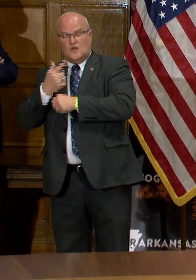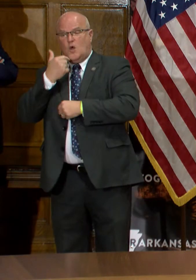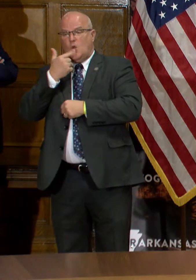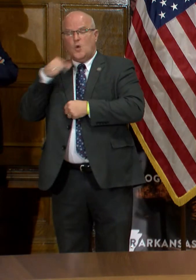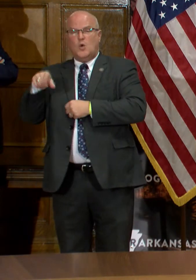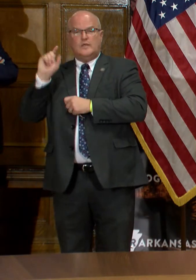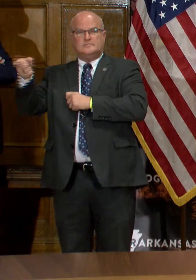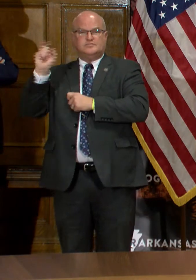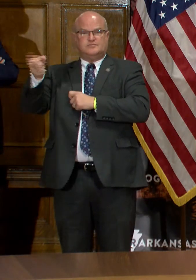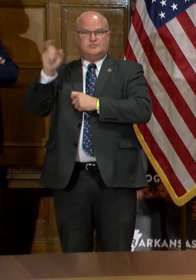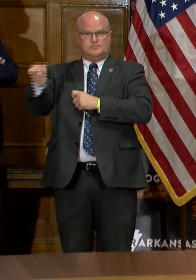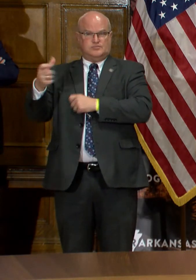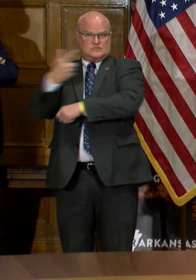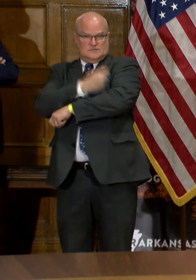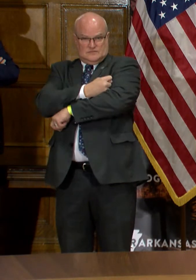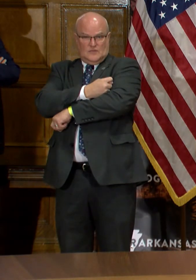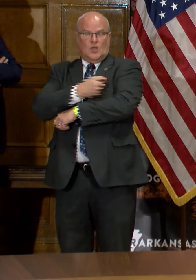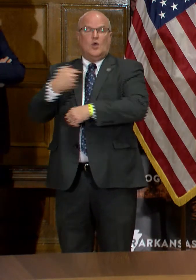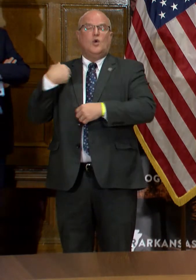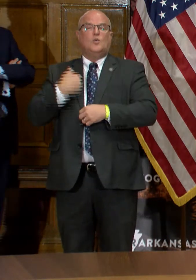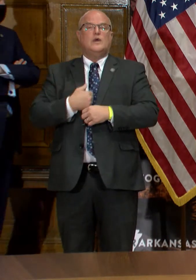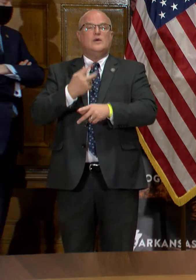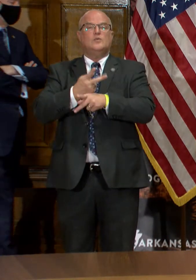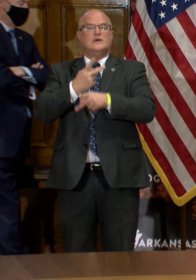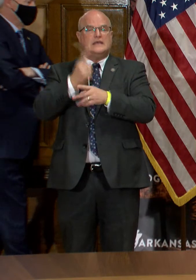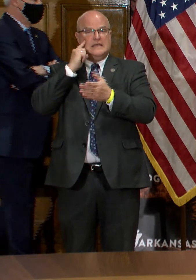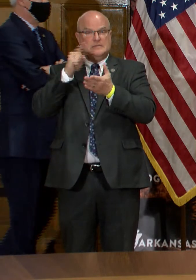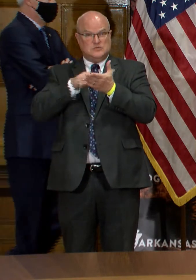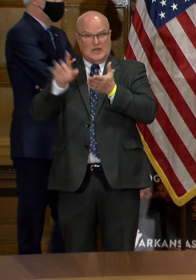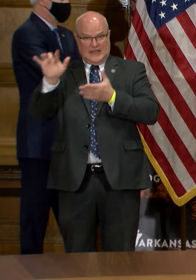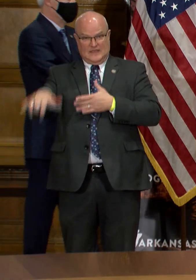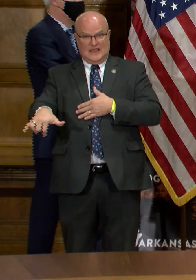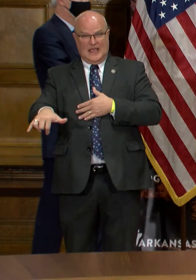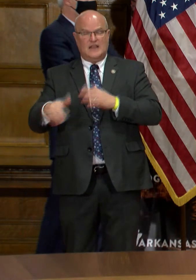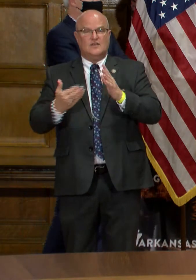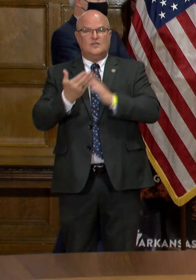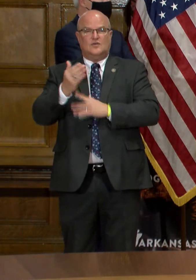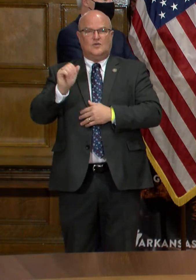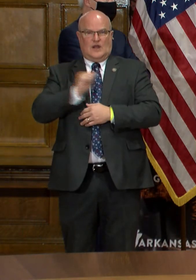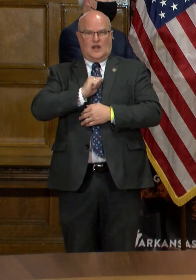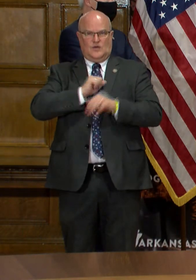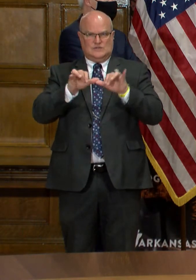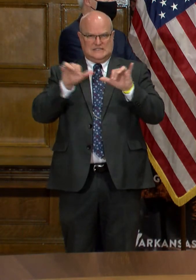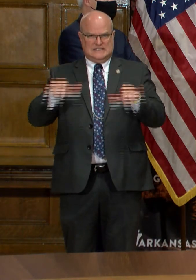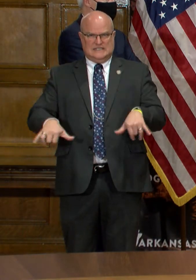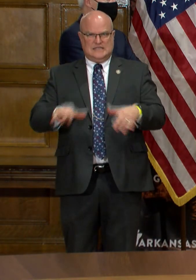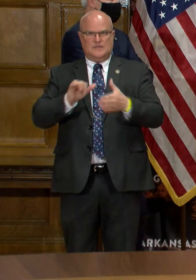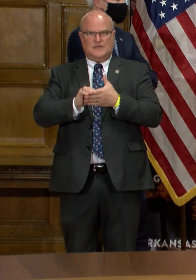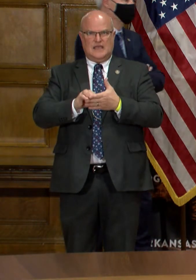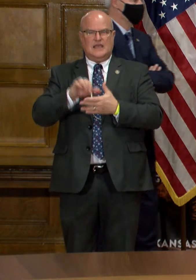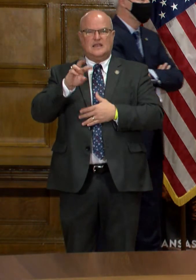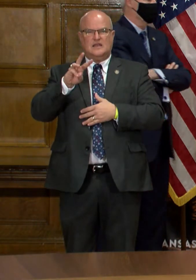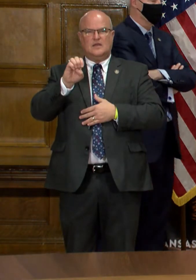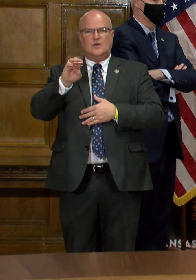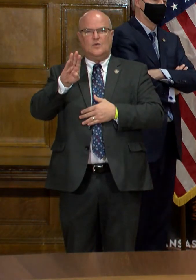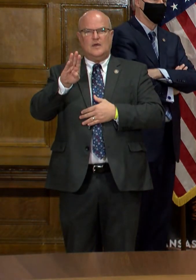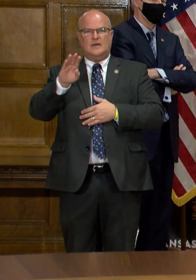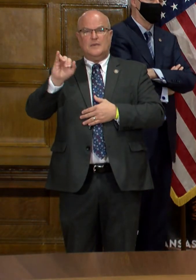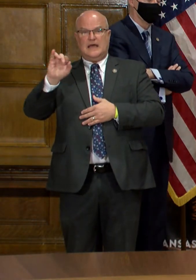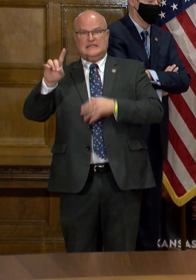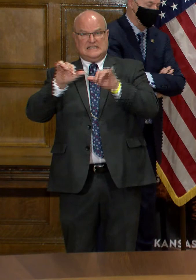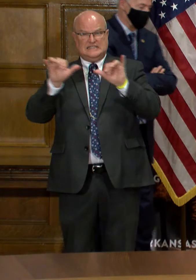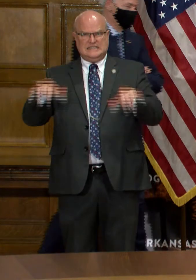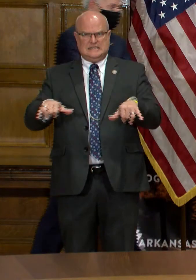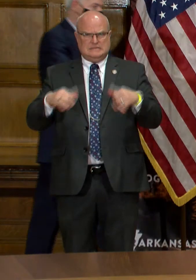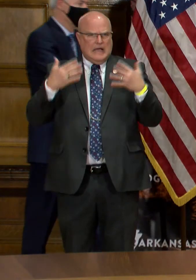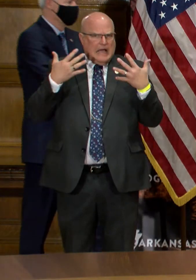are administering it to, and so we will keep track of that through our own system, that WebIZ system. And